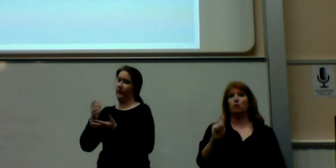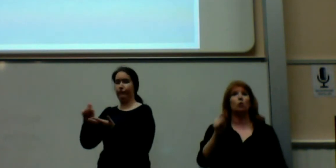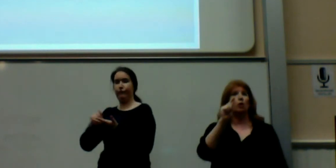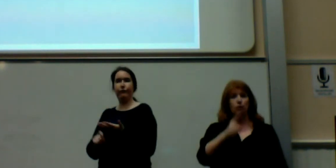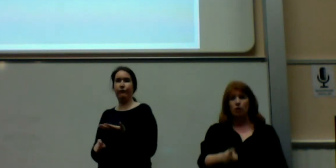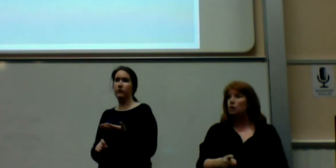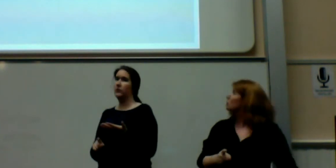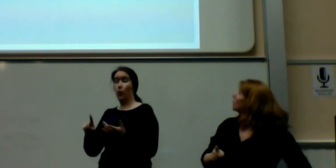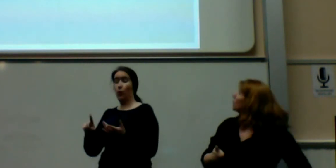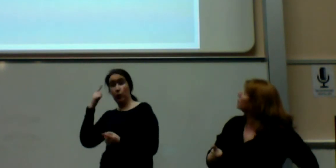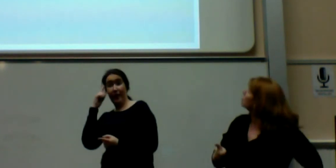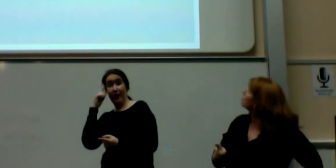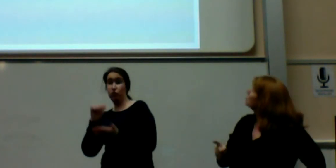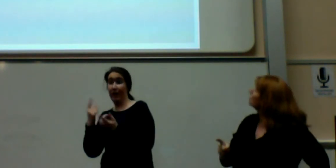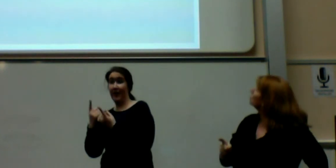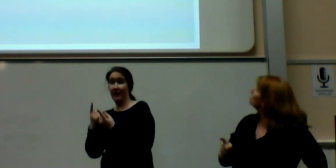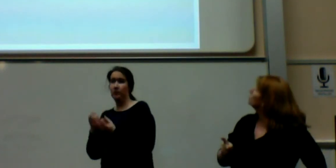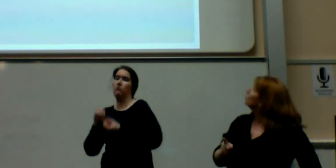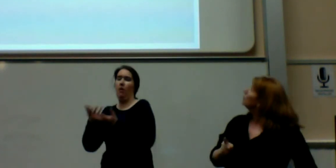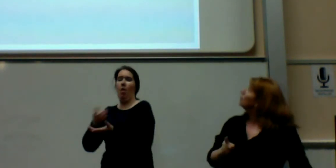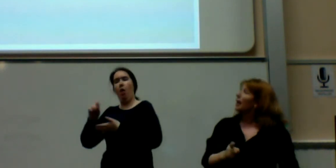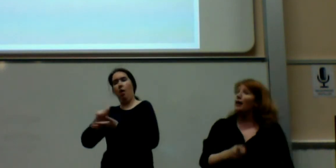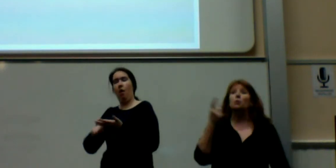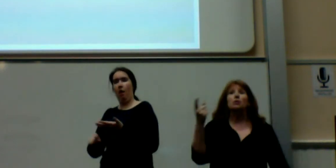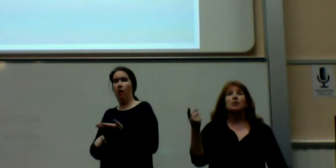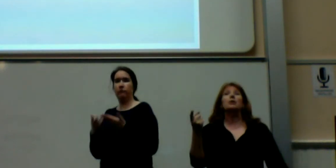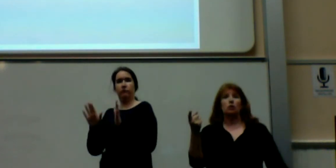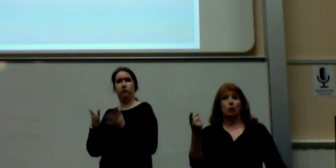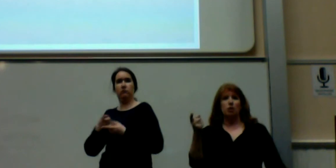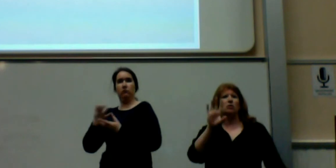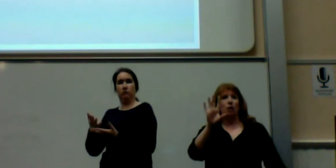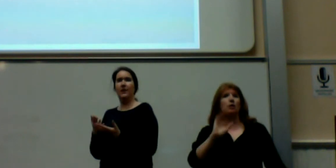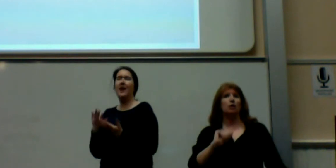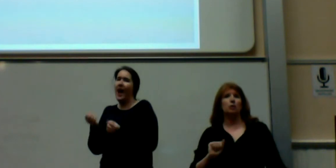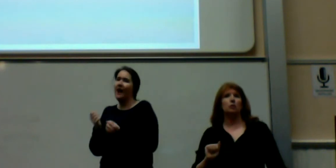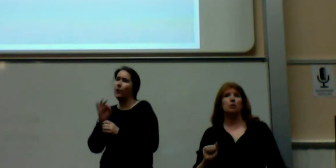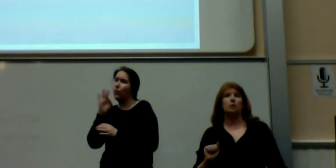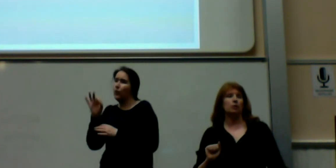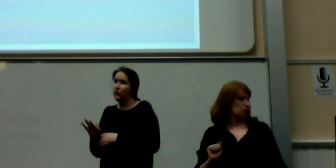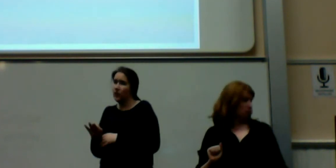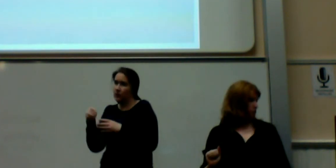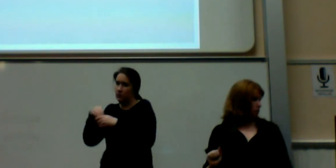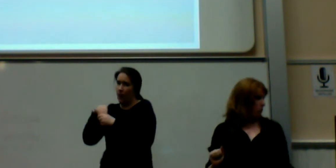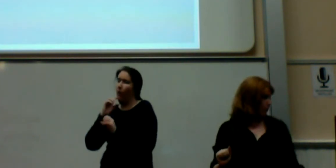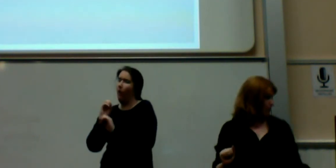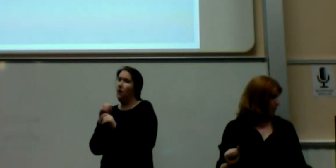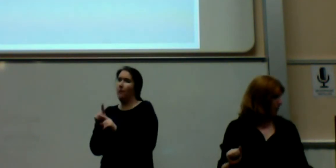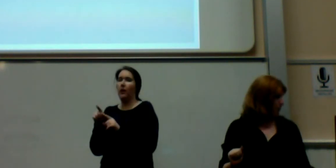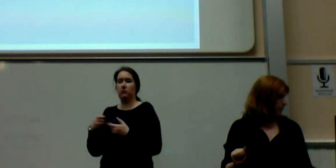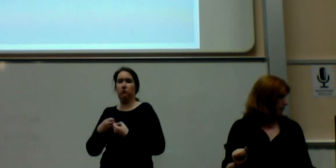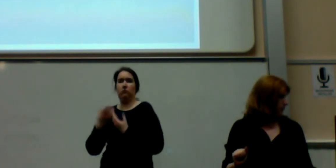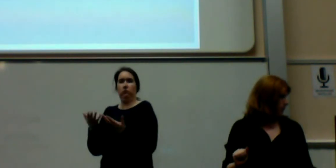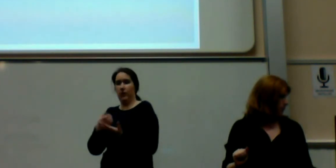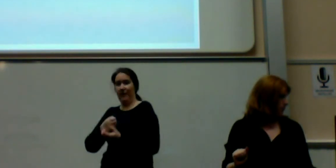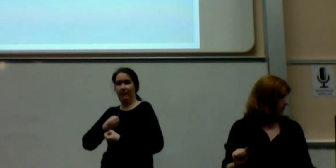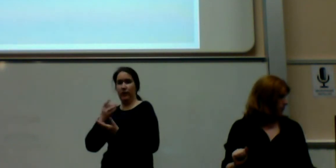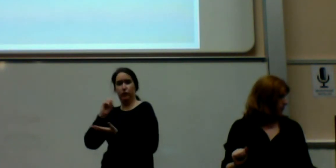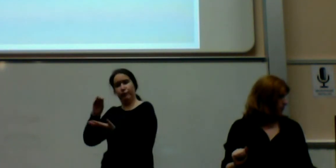self-produced material. What do you think is the right thing to do? And there were stimulus questions, and I'll tell you what those stimulus questions were.